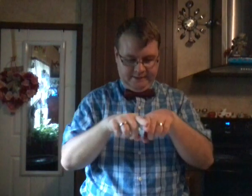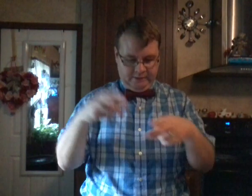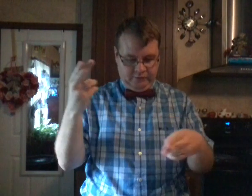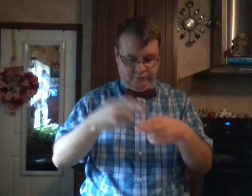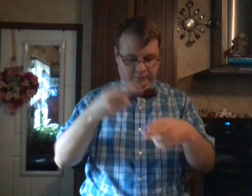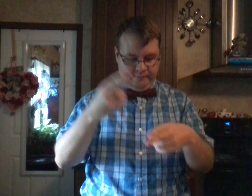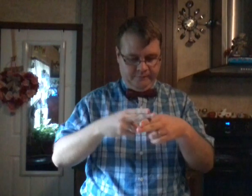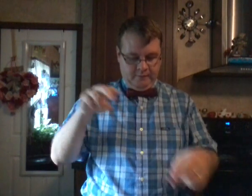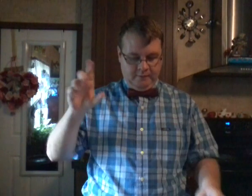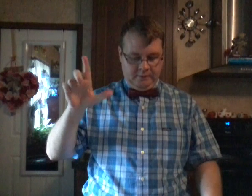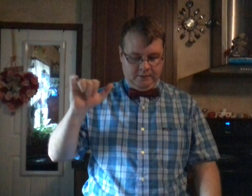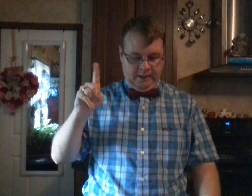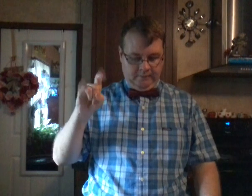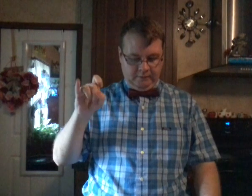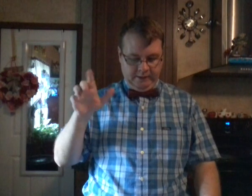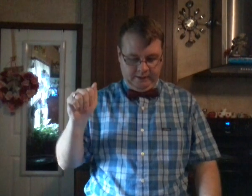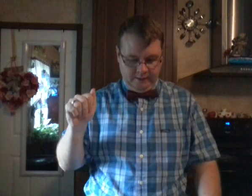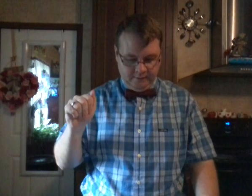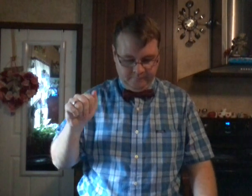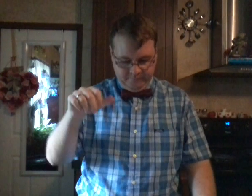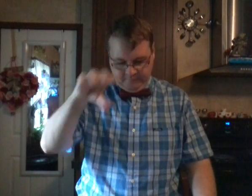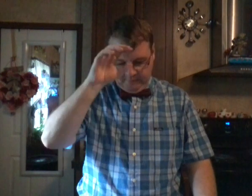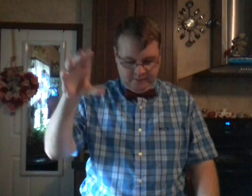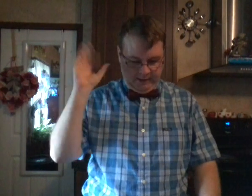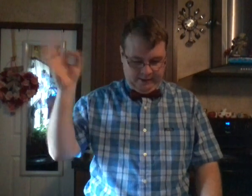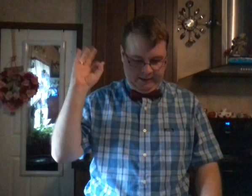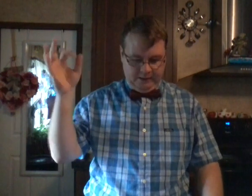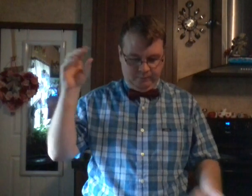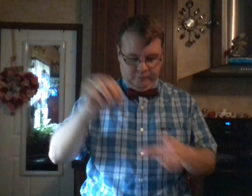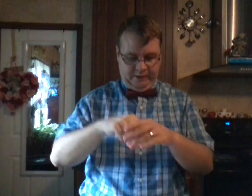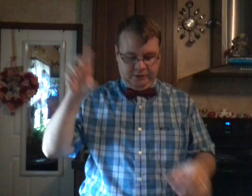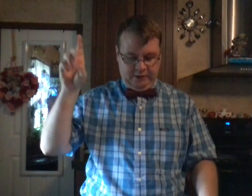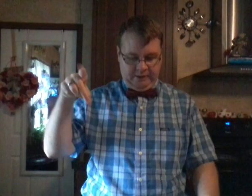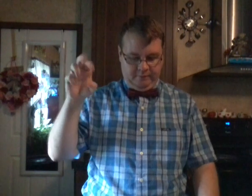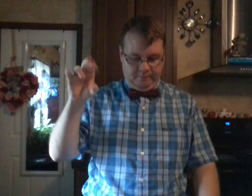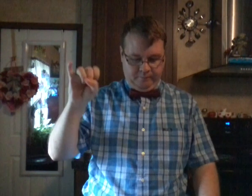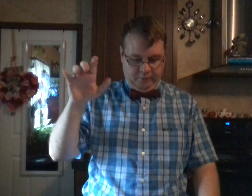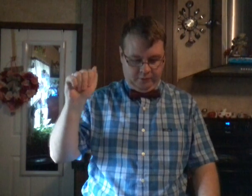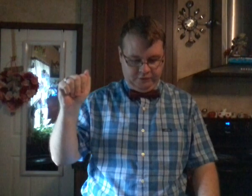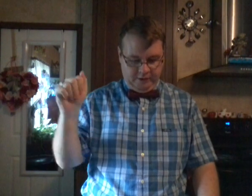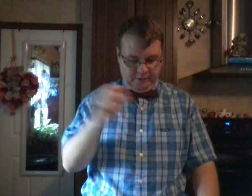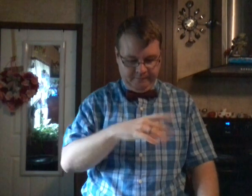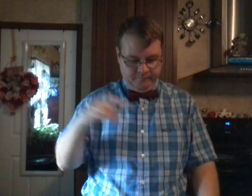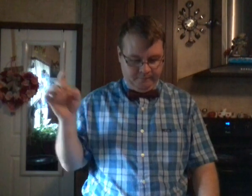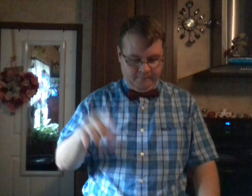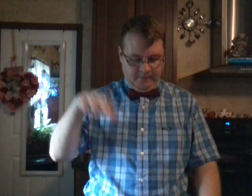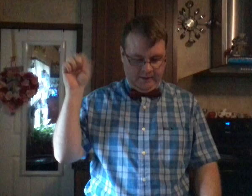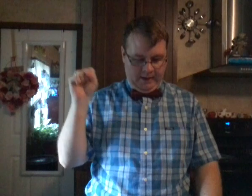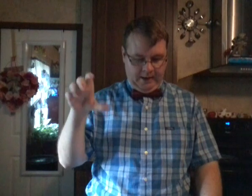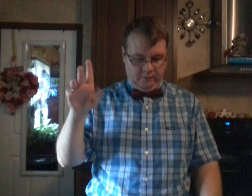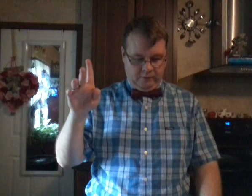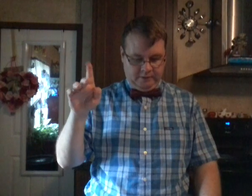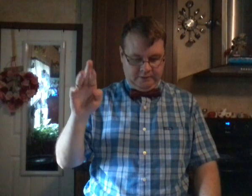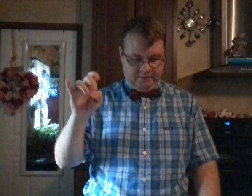sister named Lydia, and he preached in Persia, and was